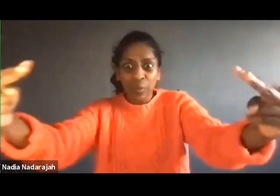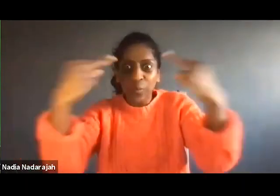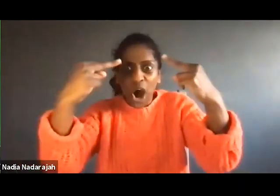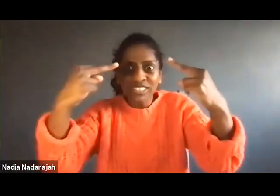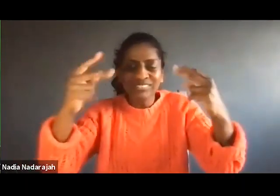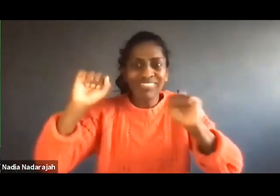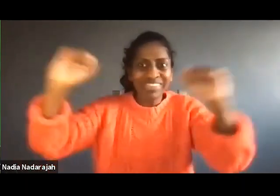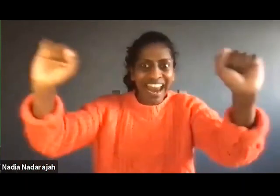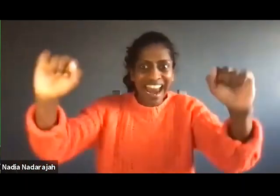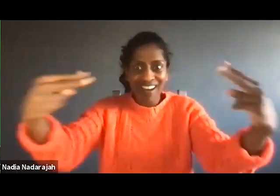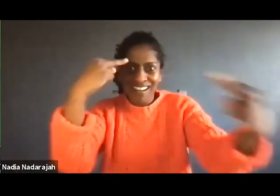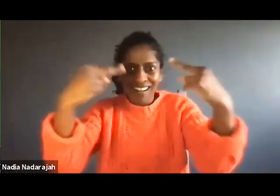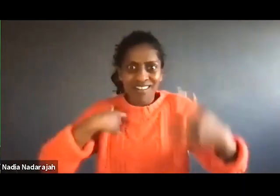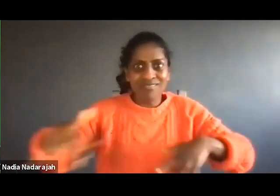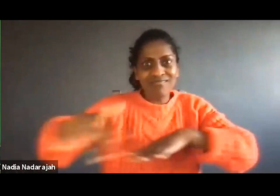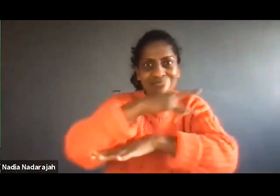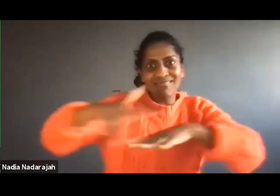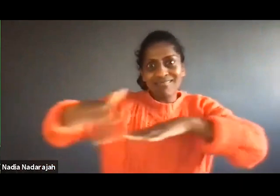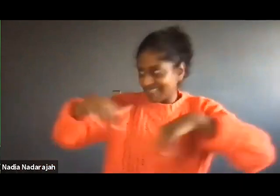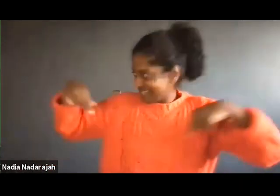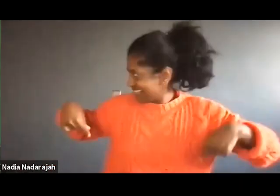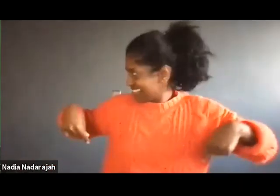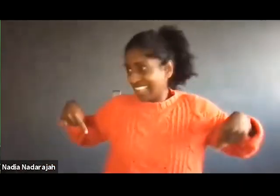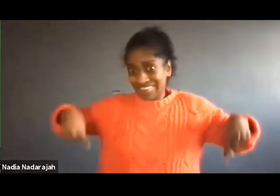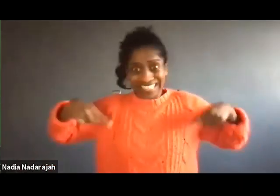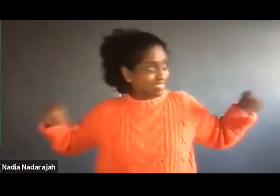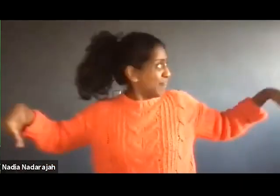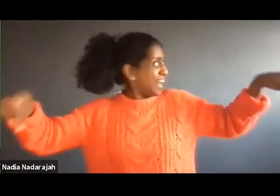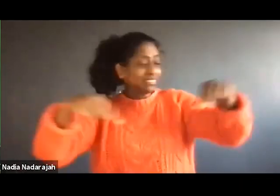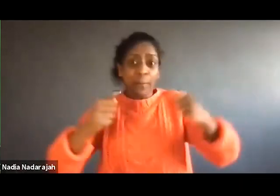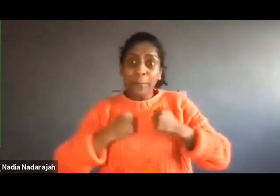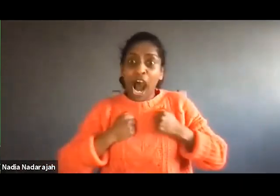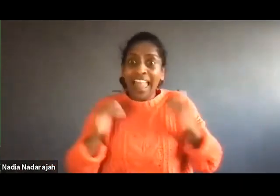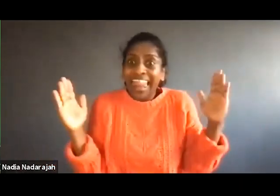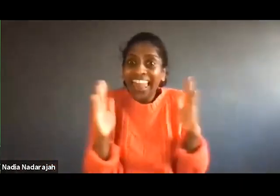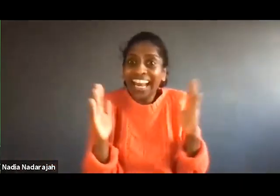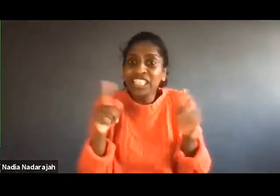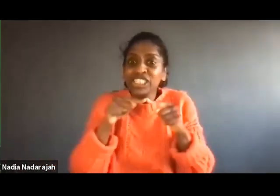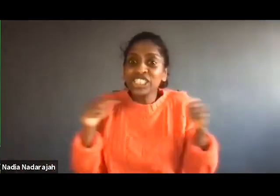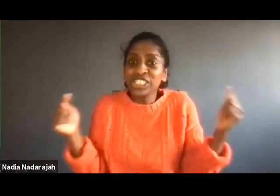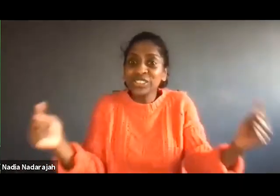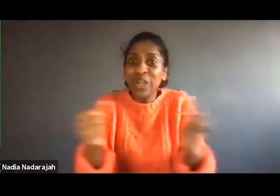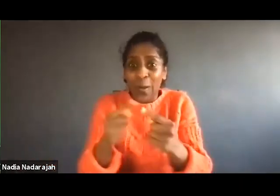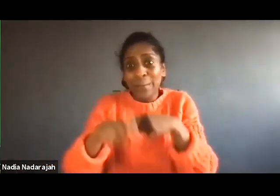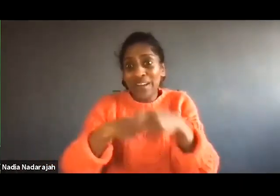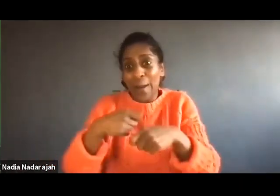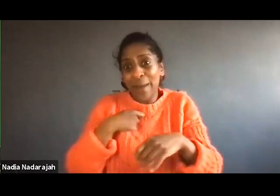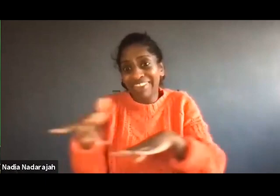rest of the week, and people are booking tickets to come and see me doing remote shows in this space that I'm in